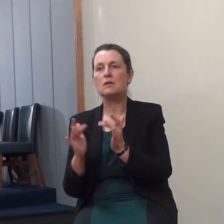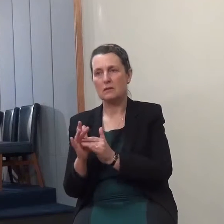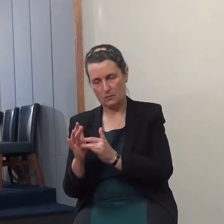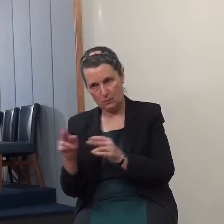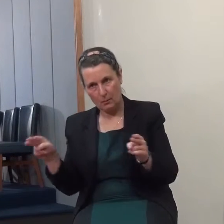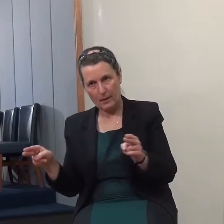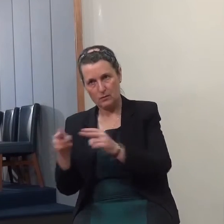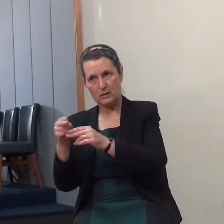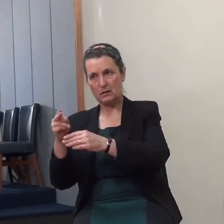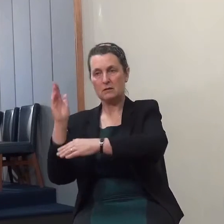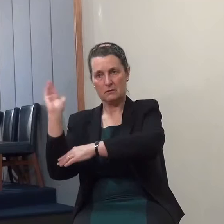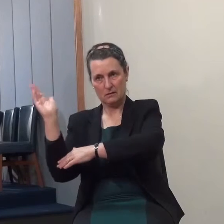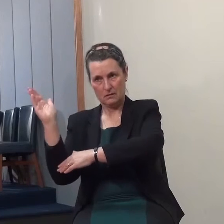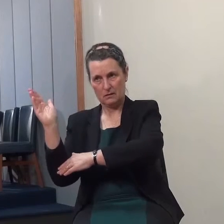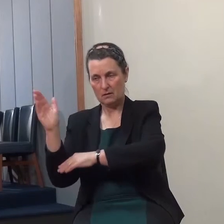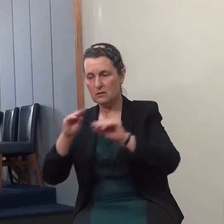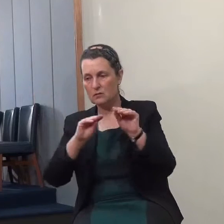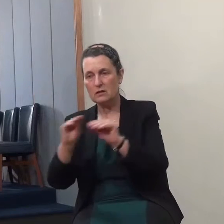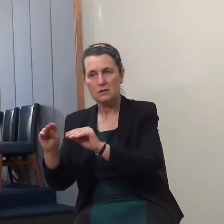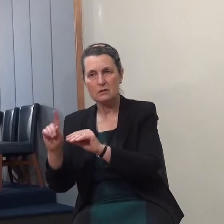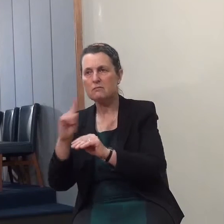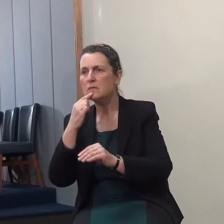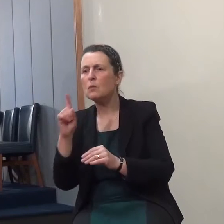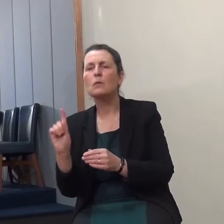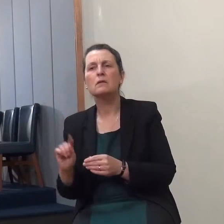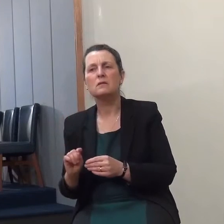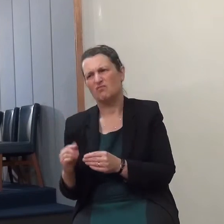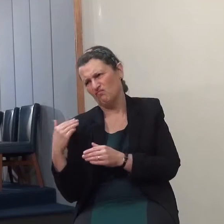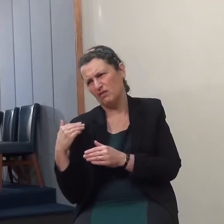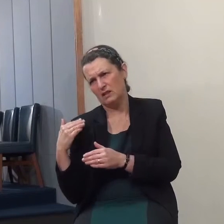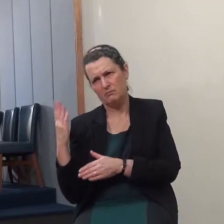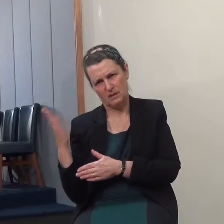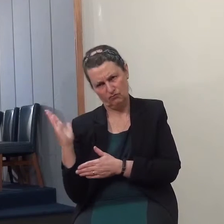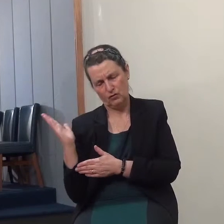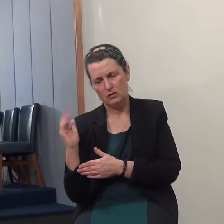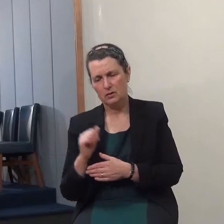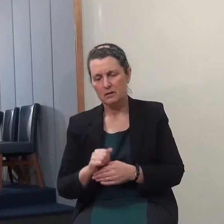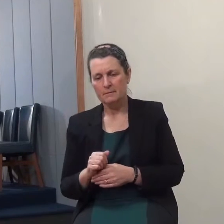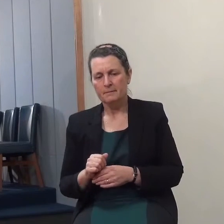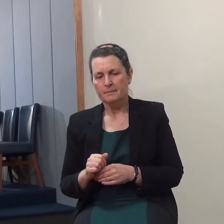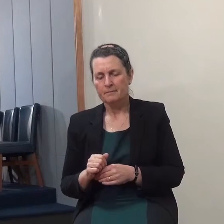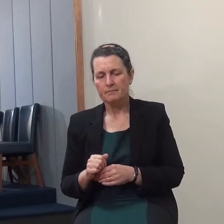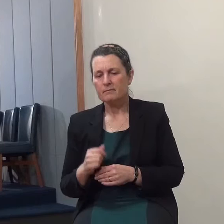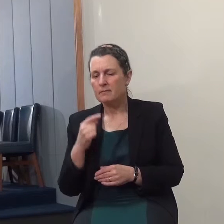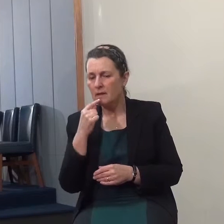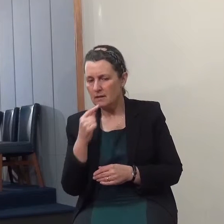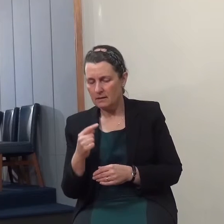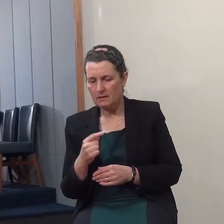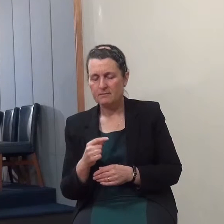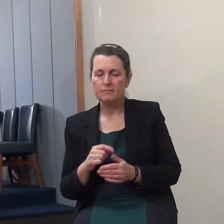and taught them, saying, we were looking at this in an evening service just recently. And those opening verses